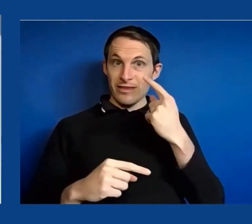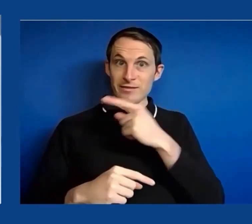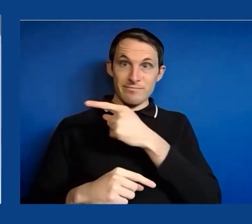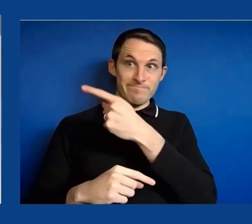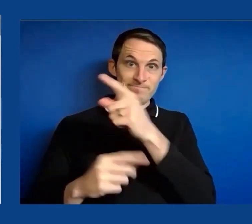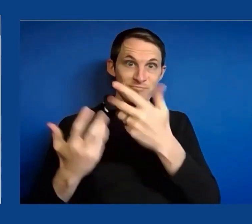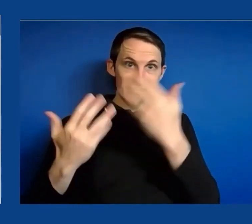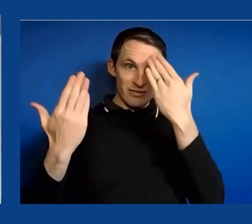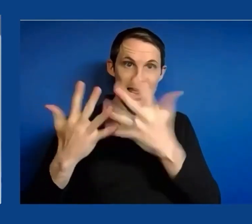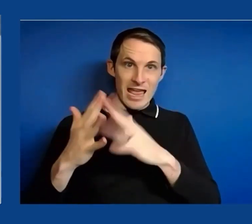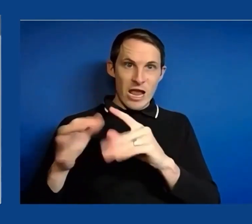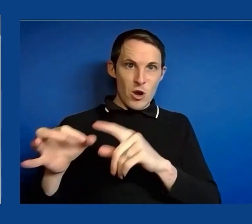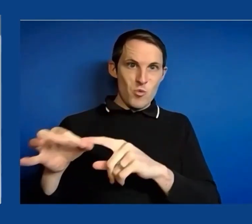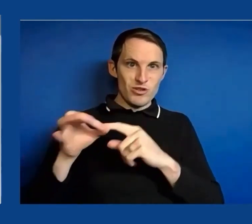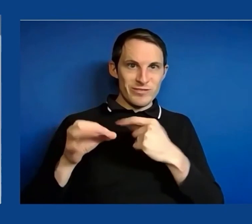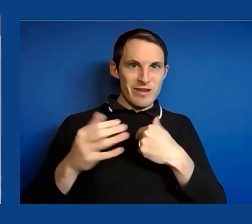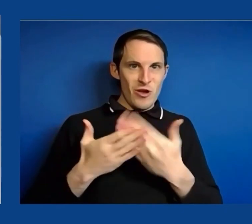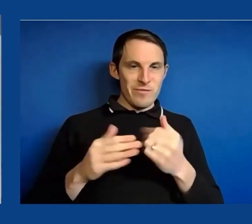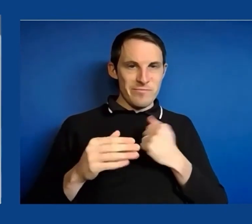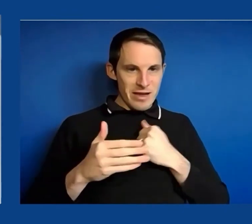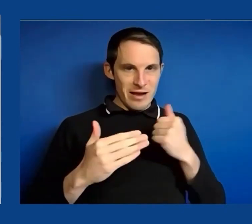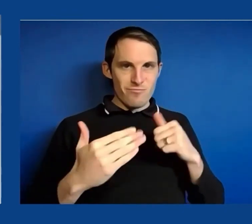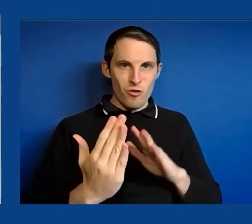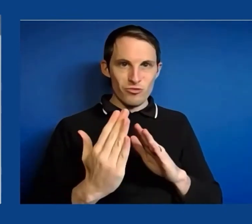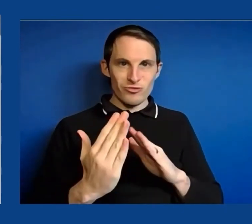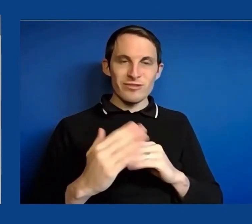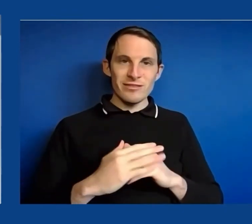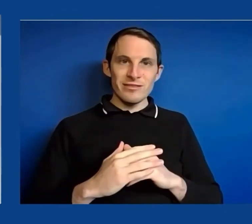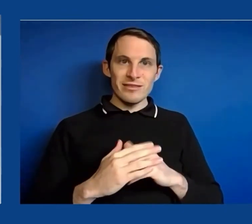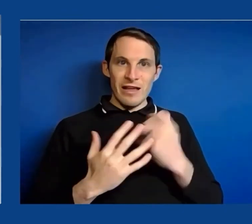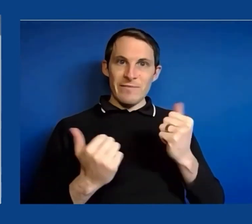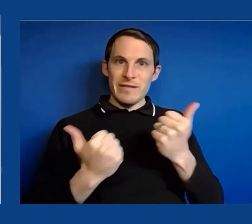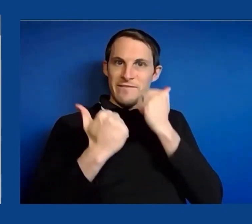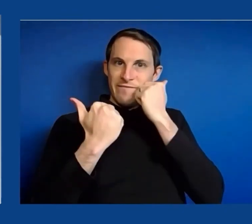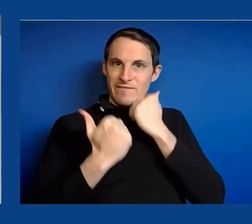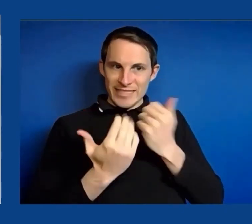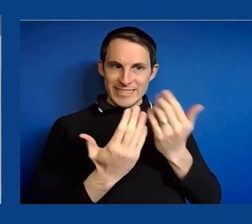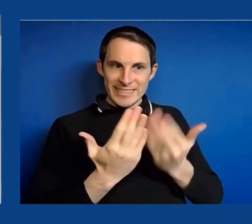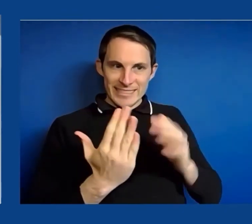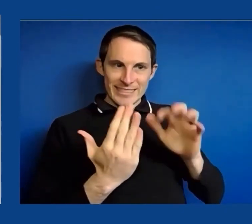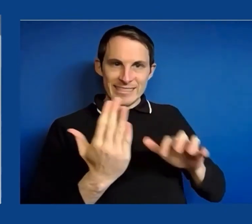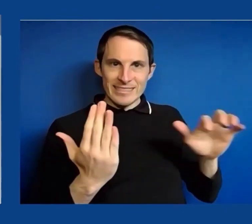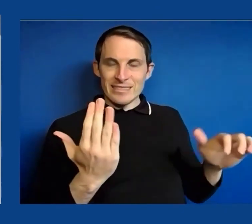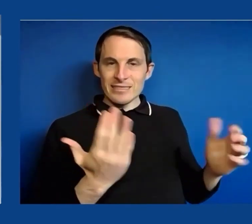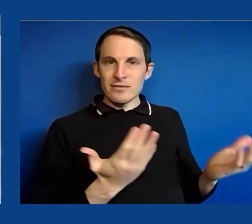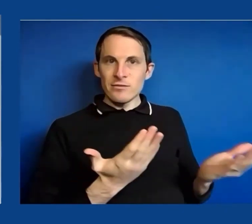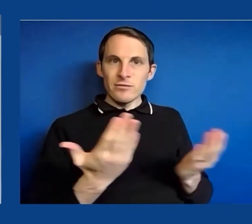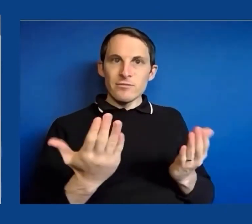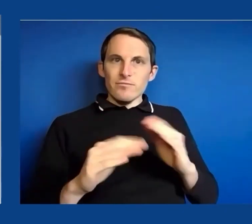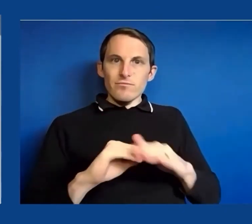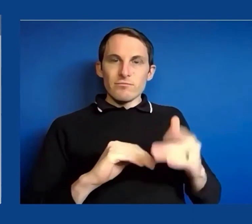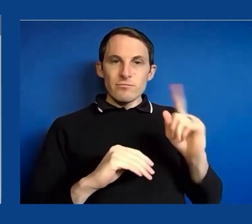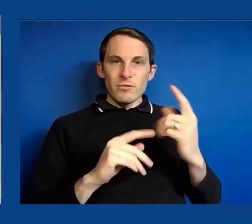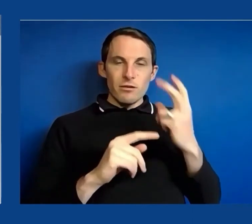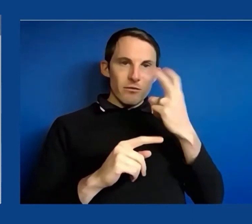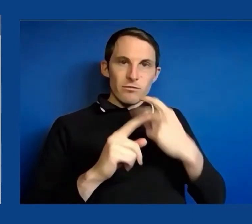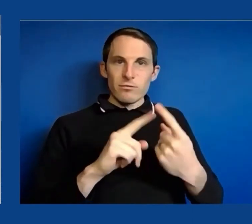it, even though I put a lot of evidence into it of what old records I could match it up